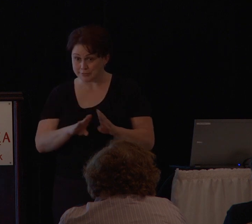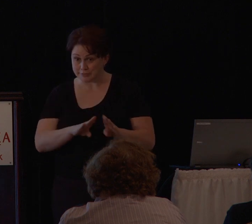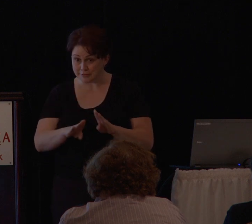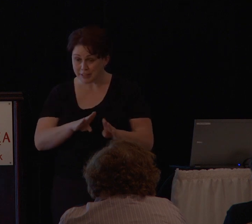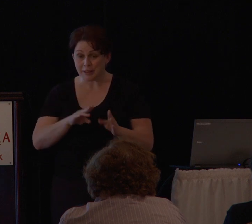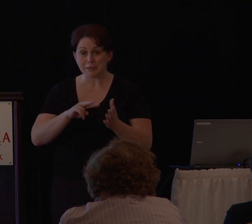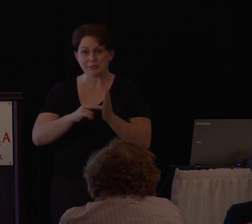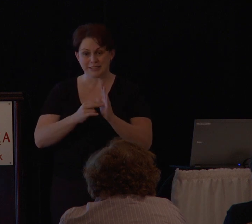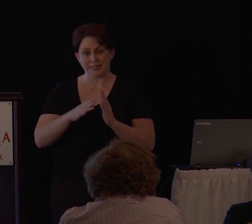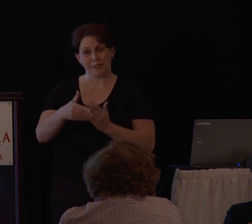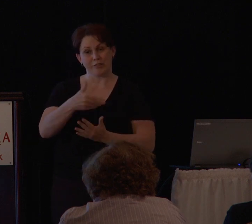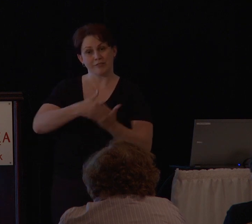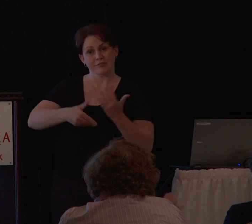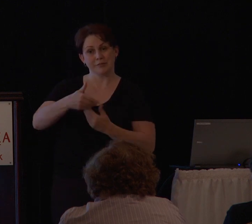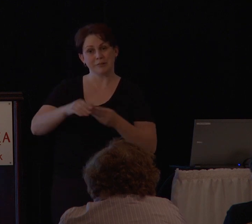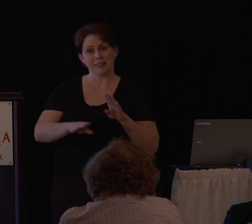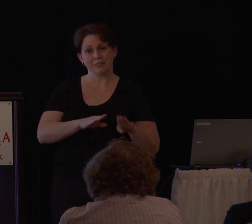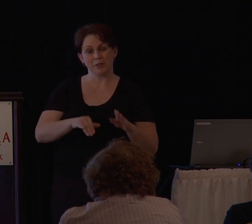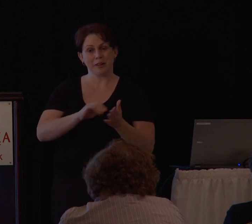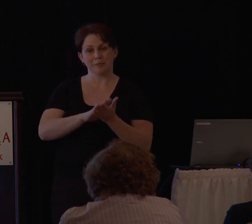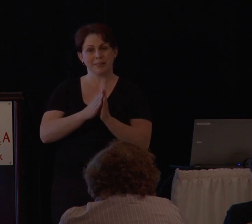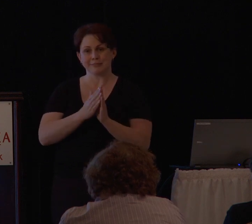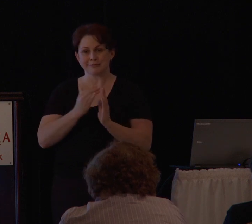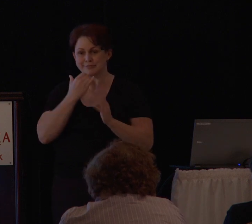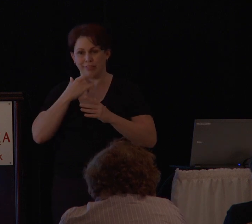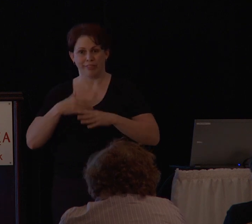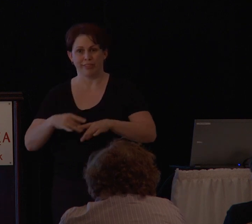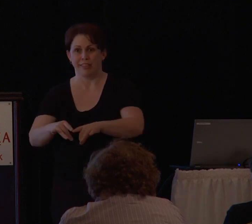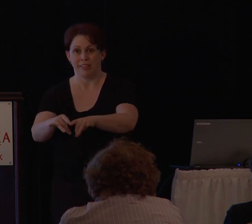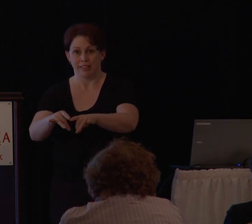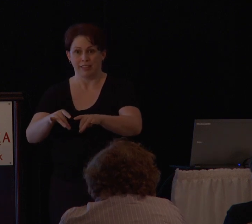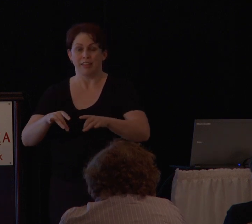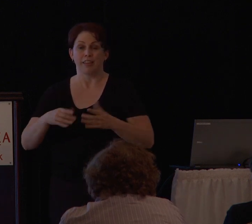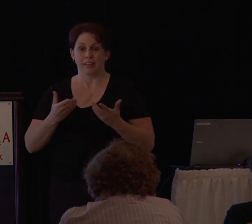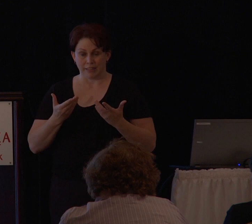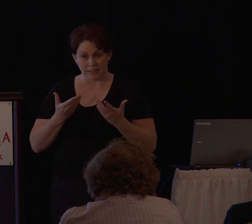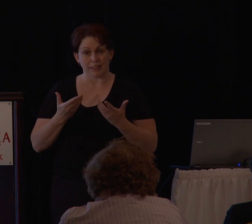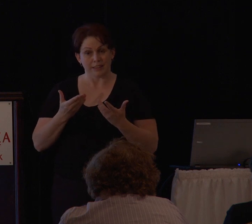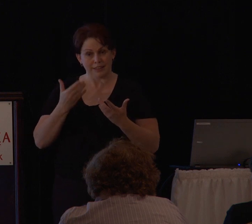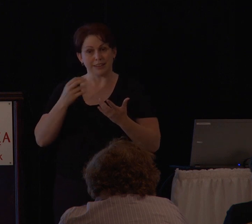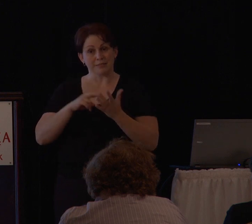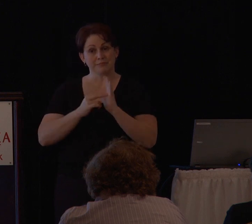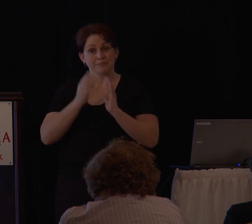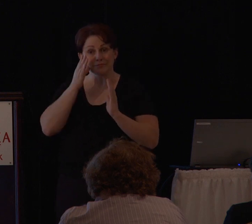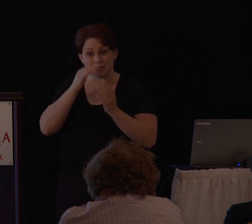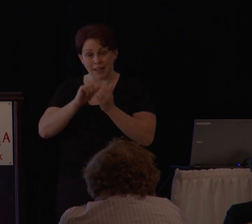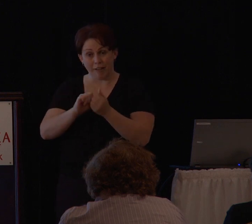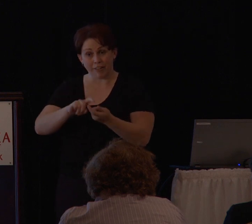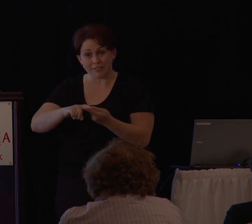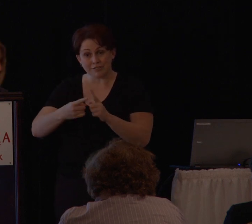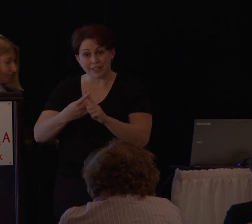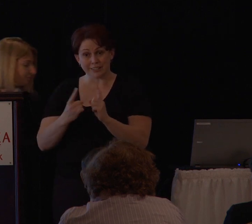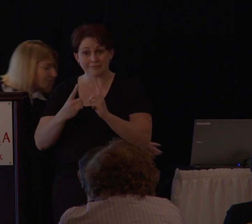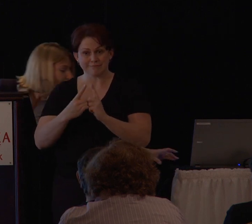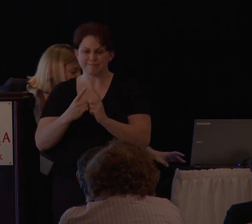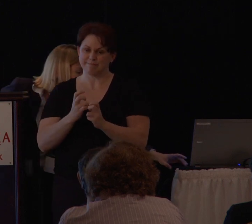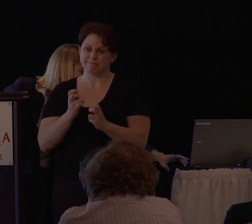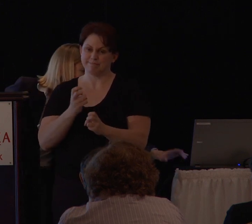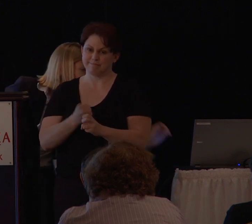maladaptive social behaviors, and then that creates challenges for them making friends in the class.